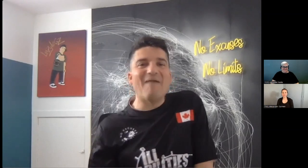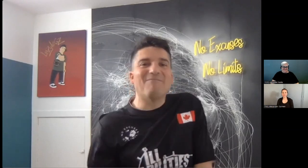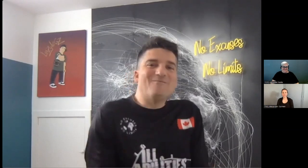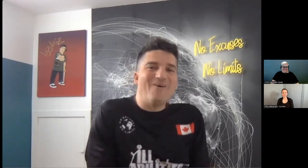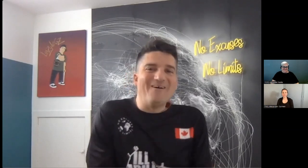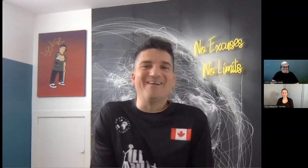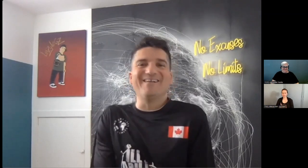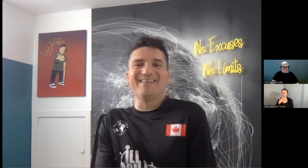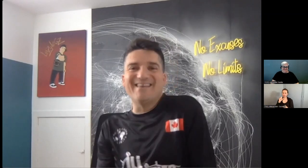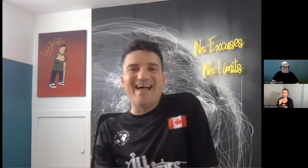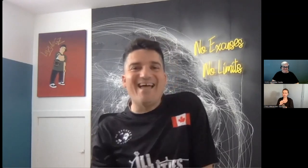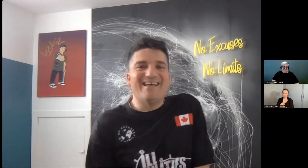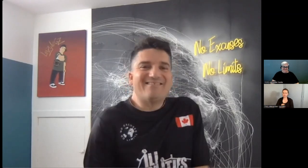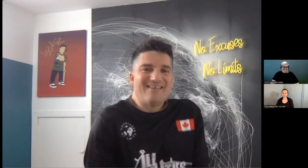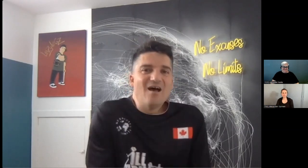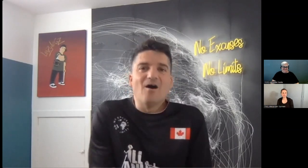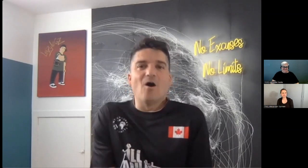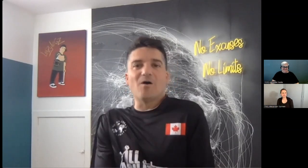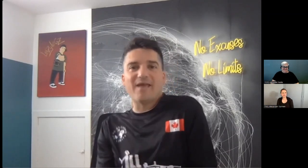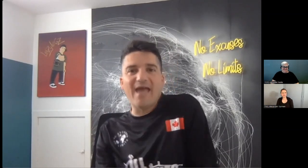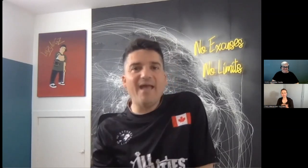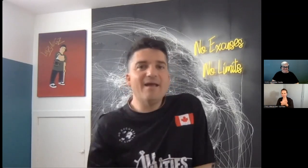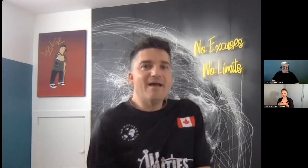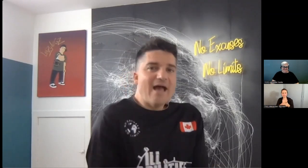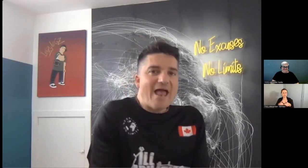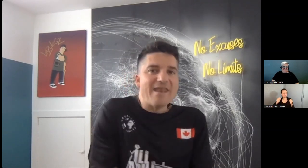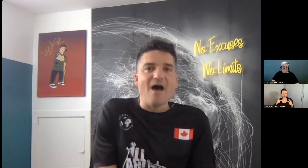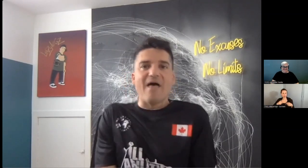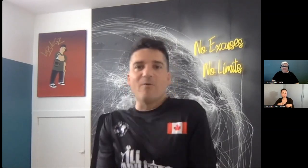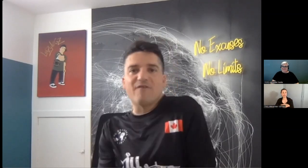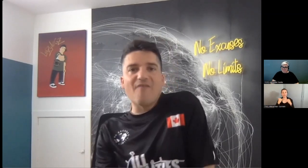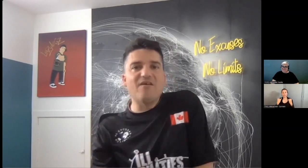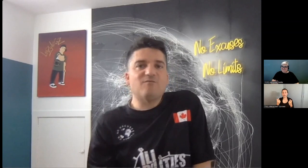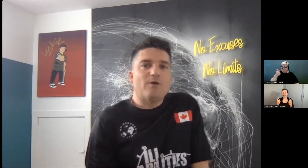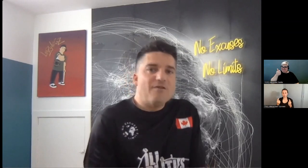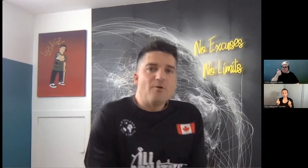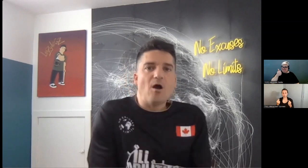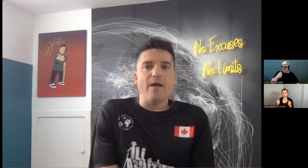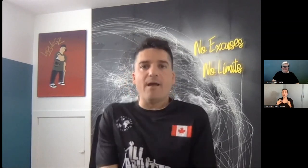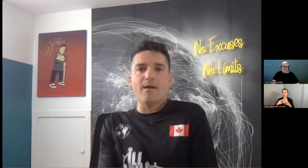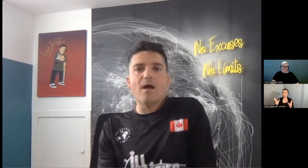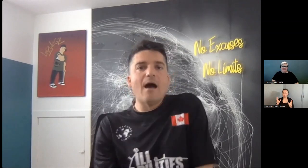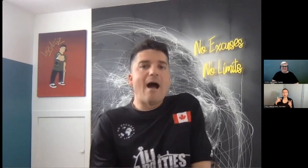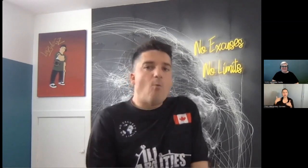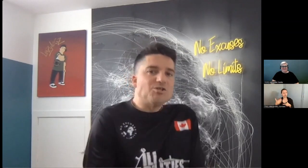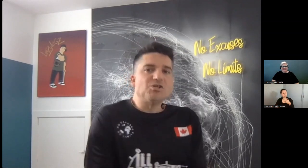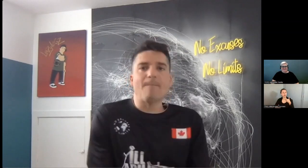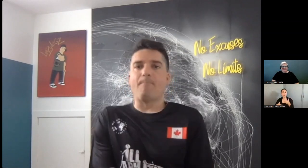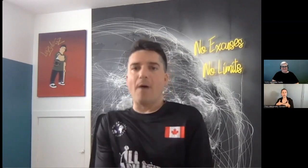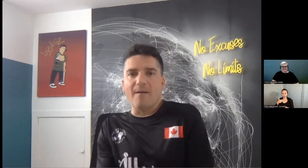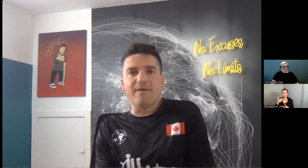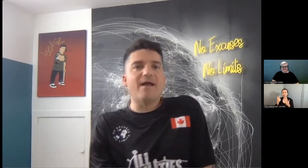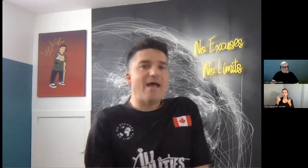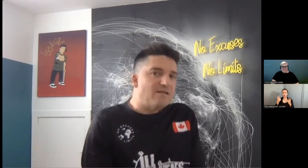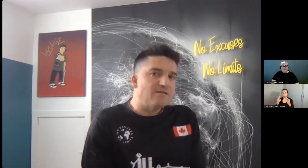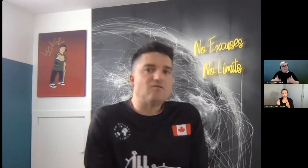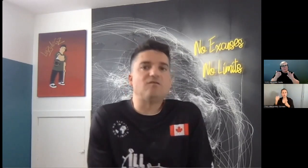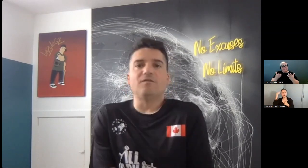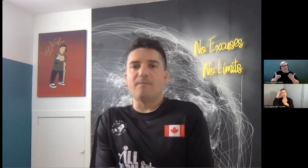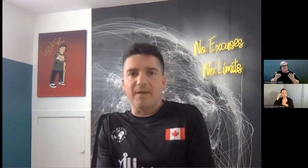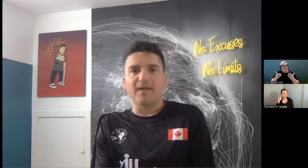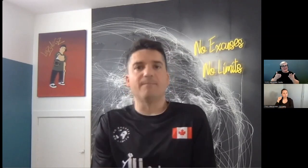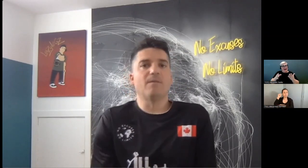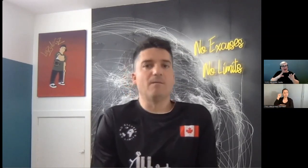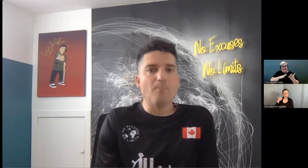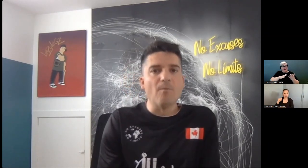Great job, people. Nice. Okay. And now that we've got this rhythm going, I want you to bob your head